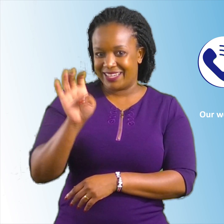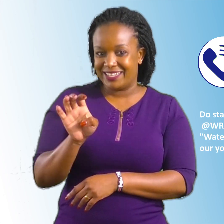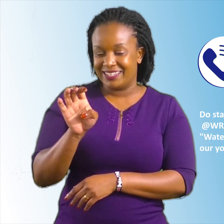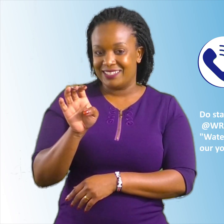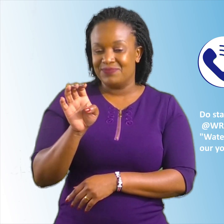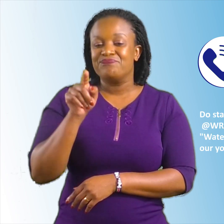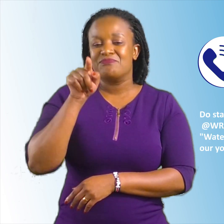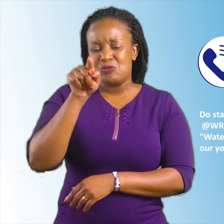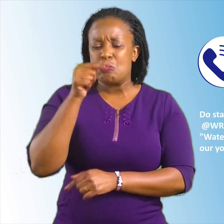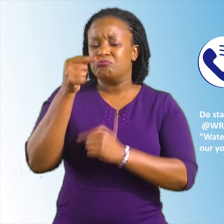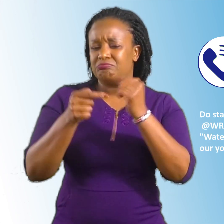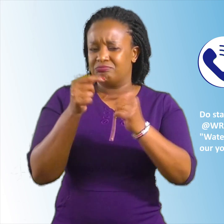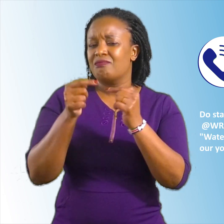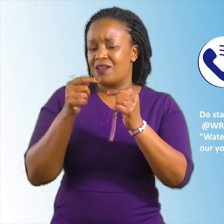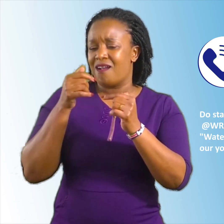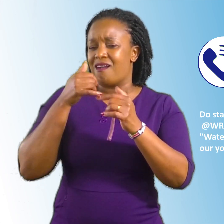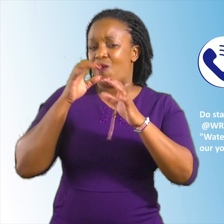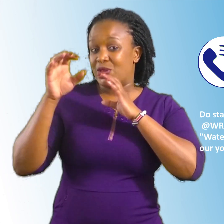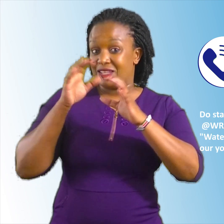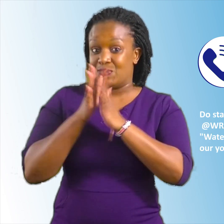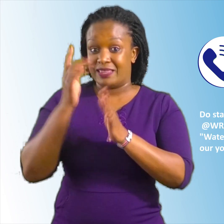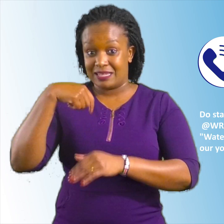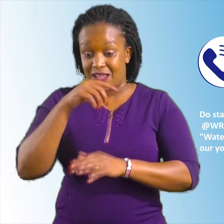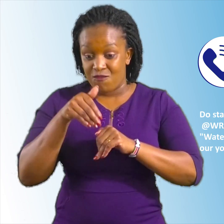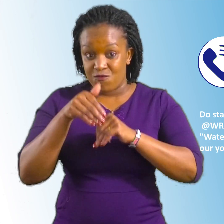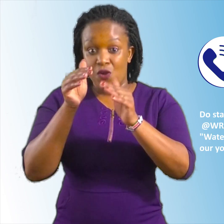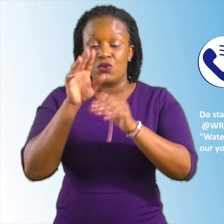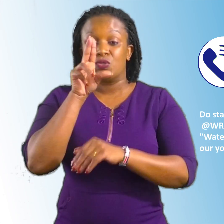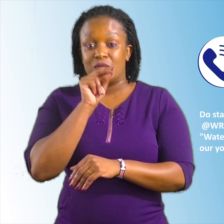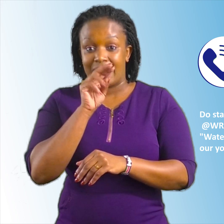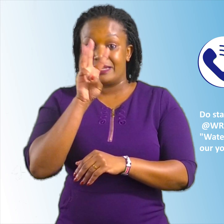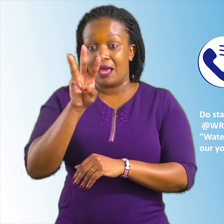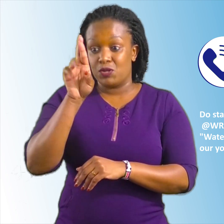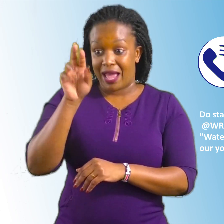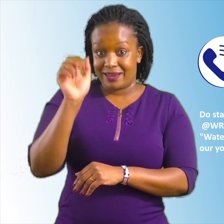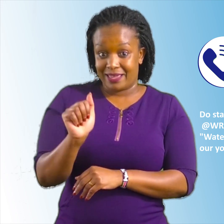www.wra.go.ke. Do stay connected with us. Follow us on Twitter